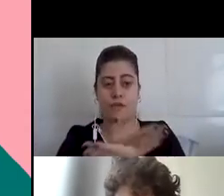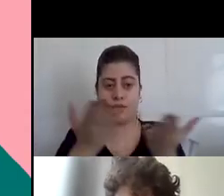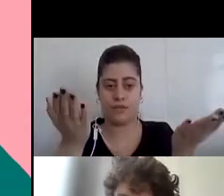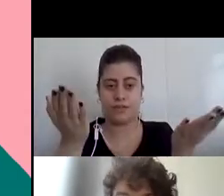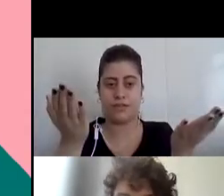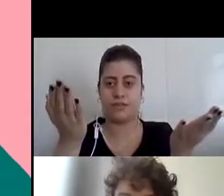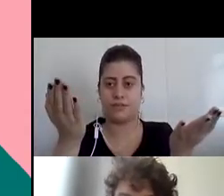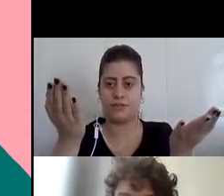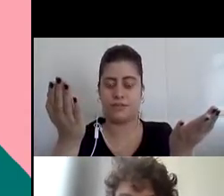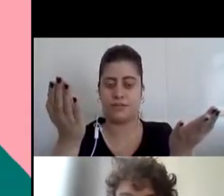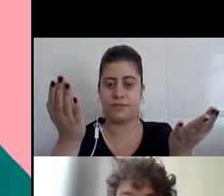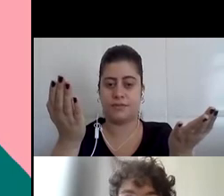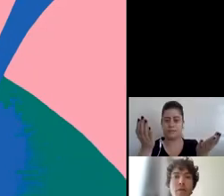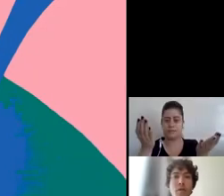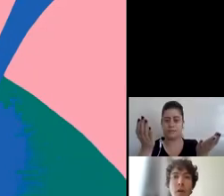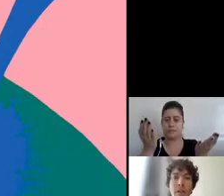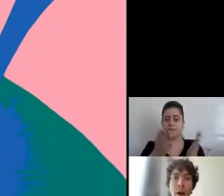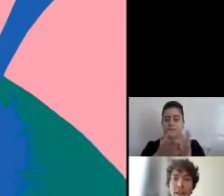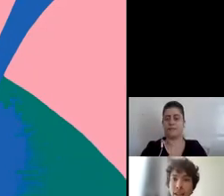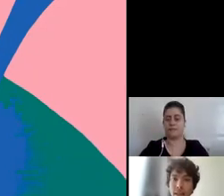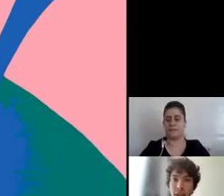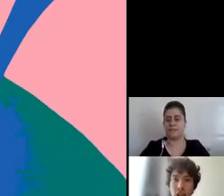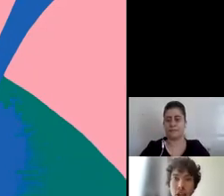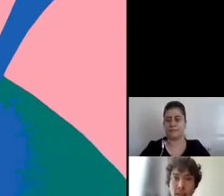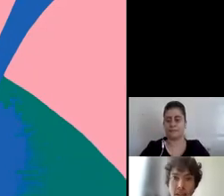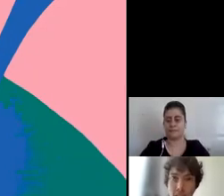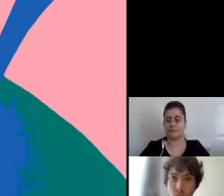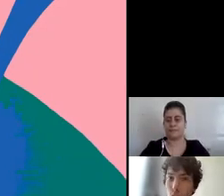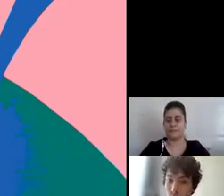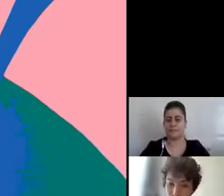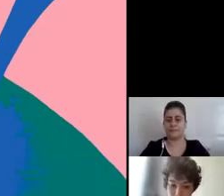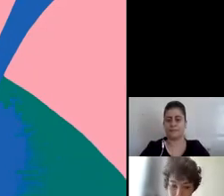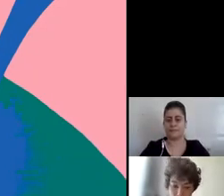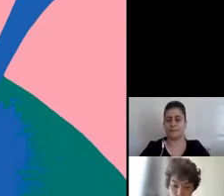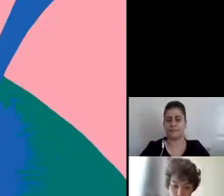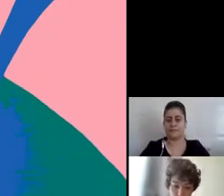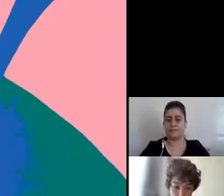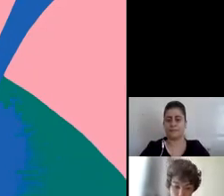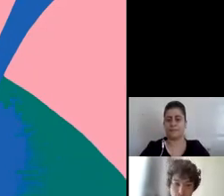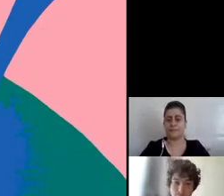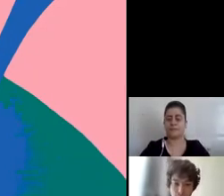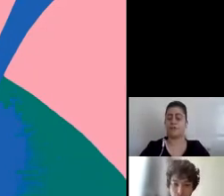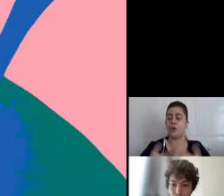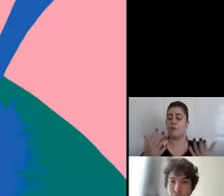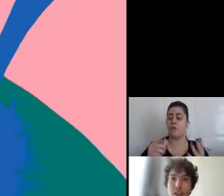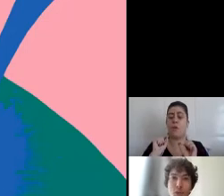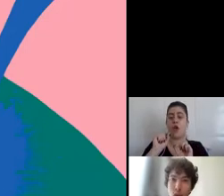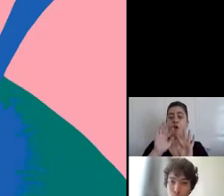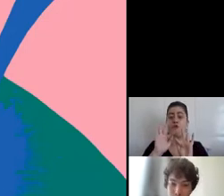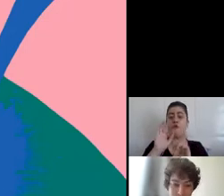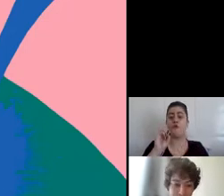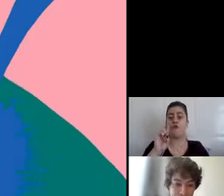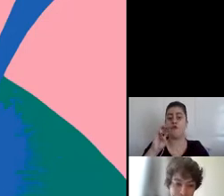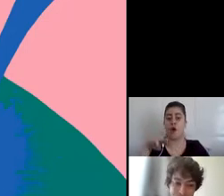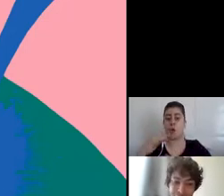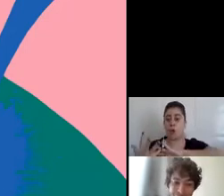the global forum of the Milan Urban Food Policy Pact that just concluded last week. So I needed to